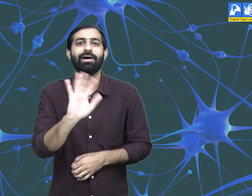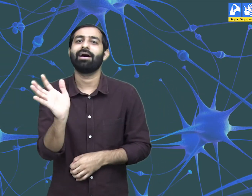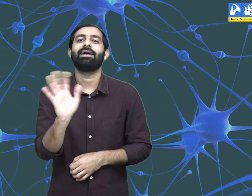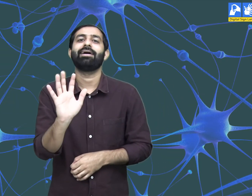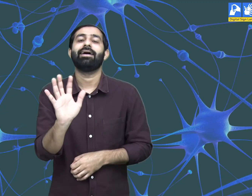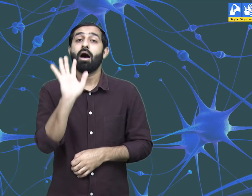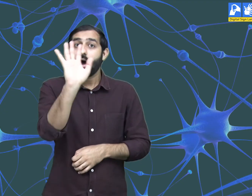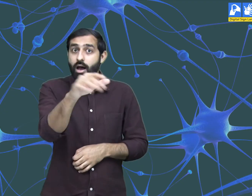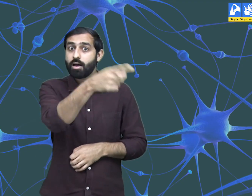to growth.